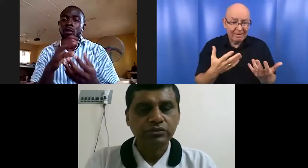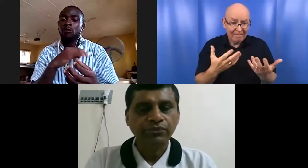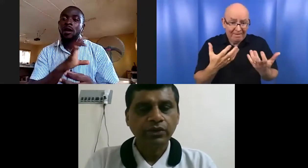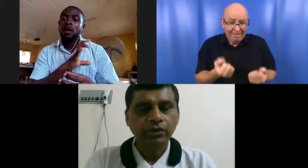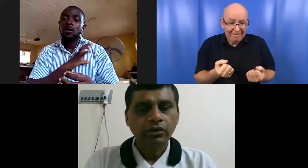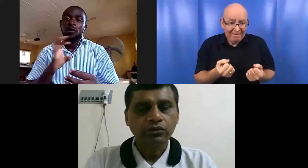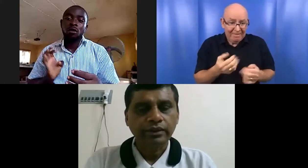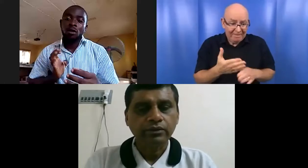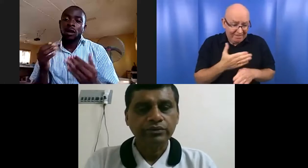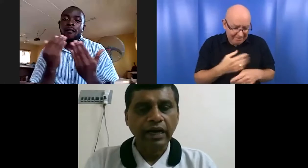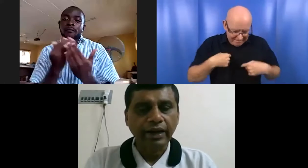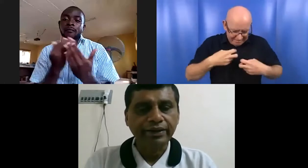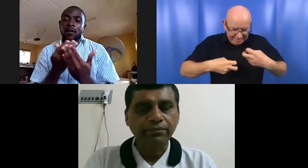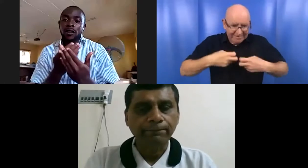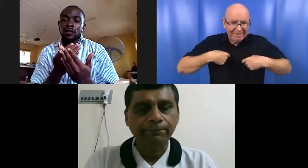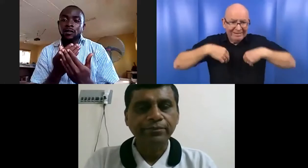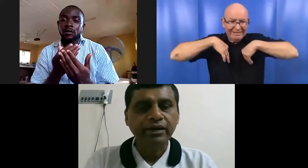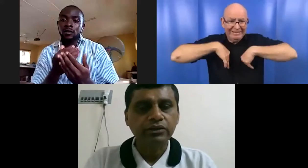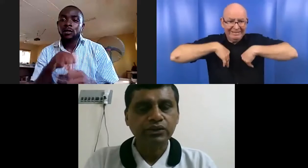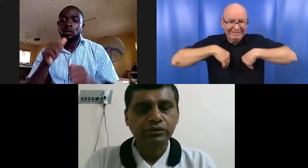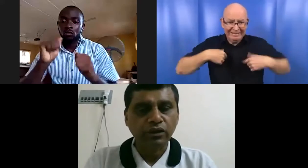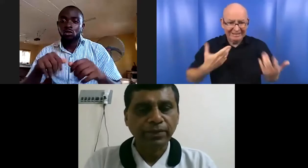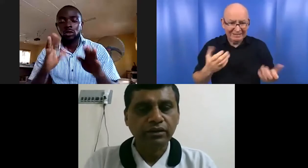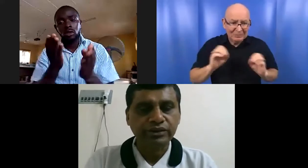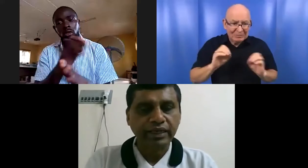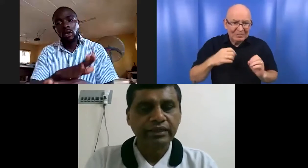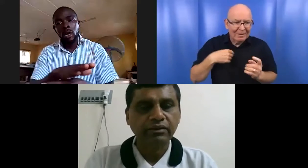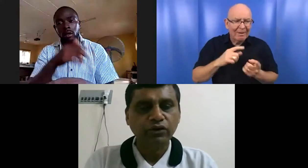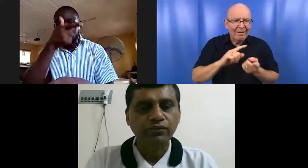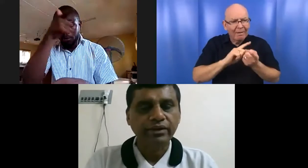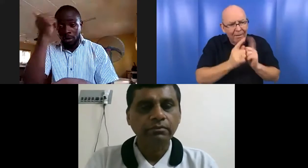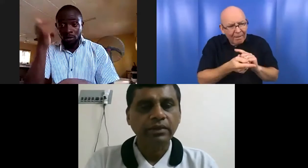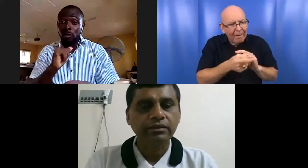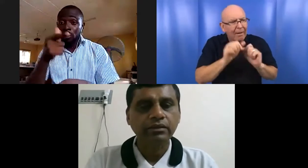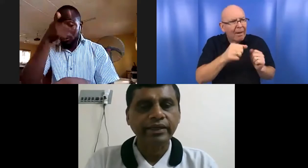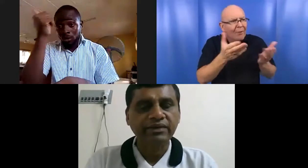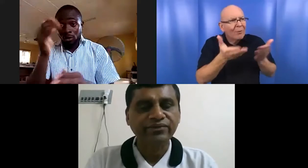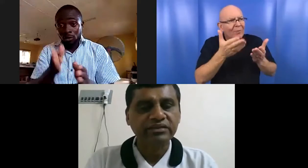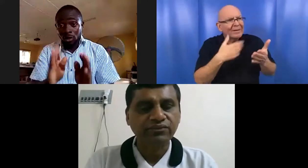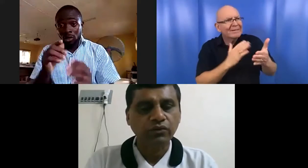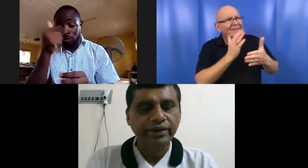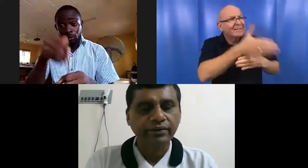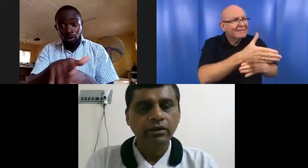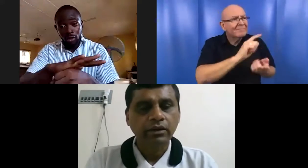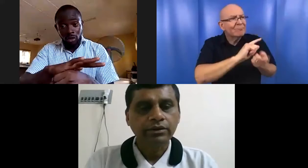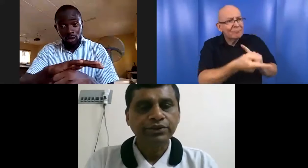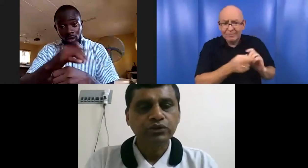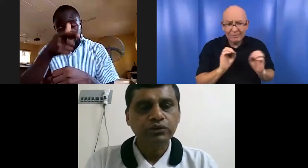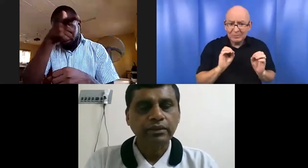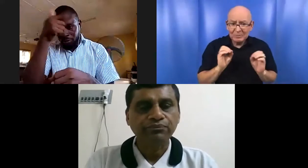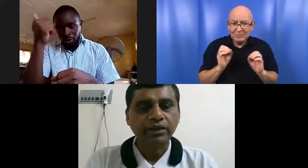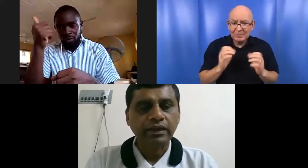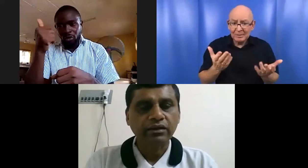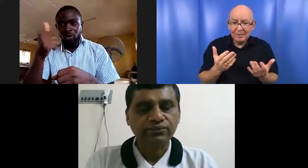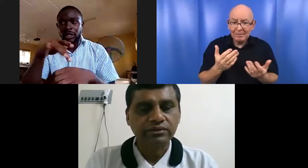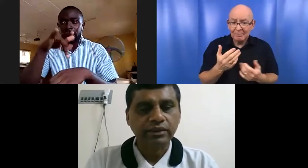friends who died not because directly of COVID, but the ill effects of COVID due to